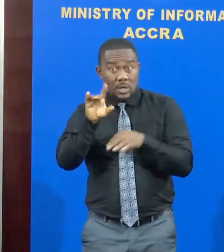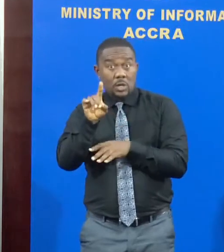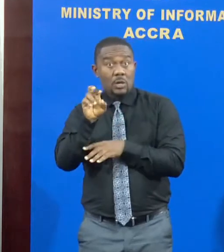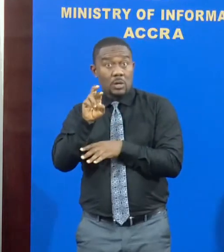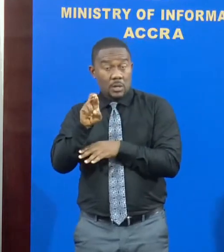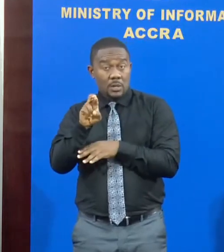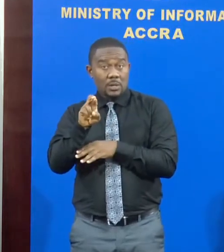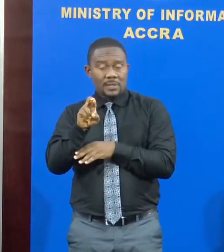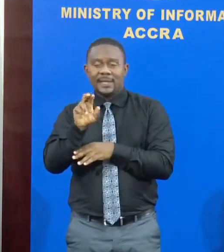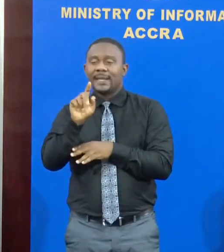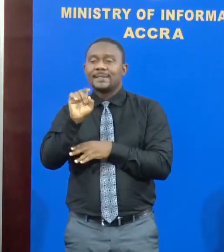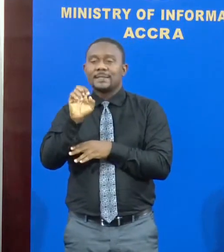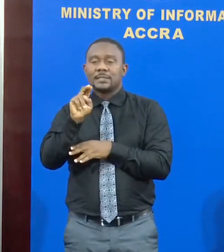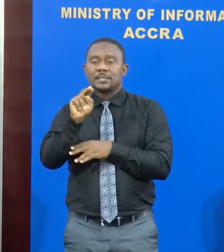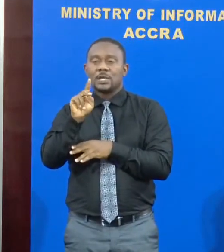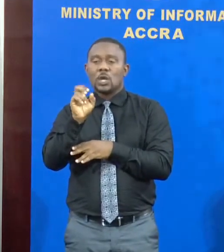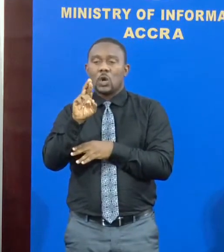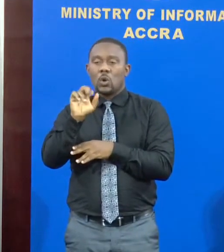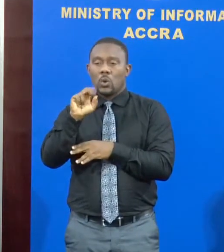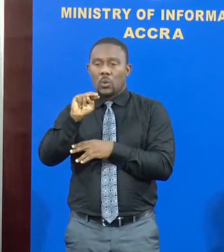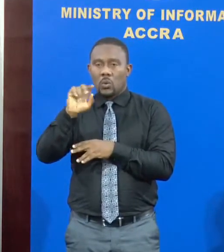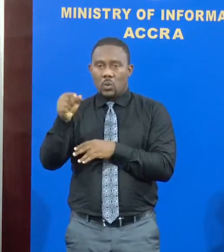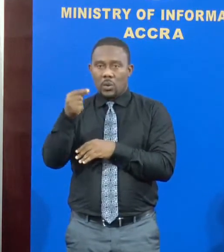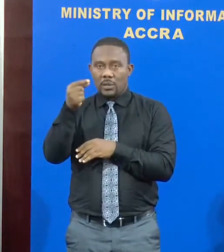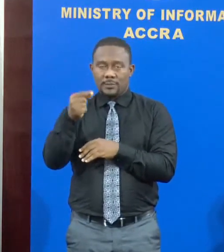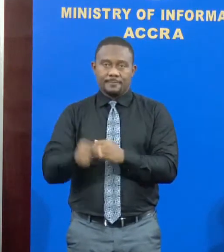John Oforitinkran, to give us his presentation.